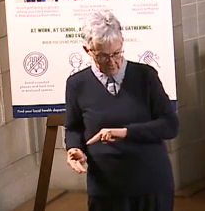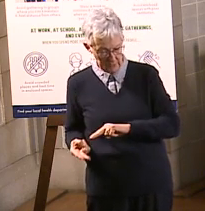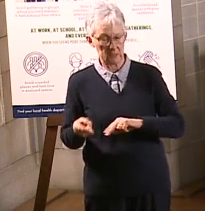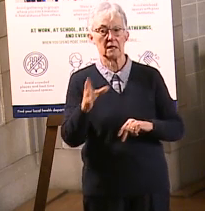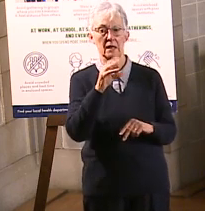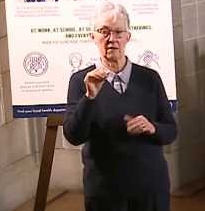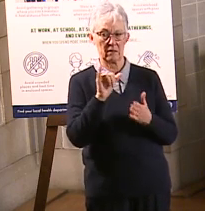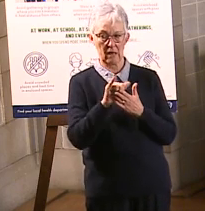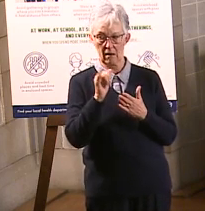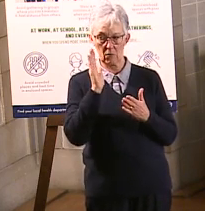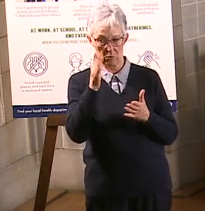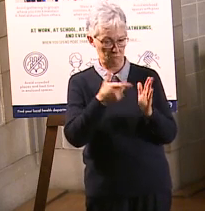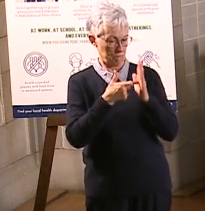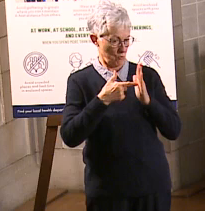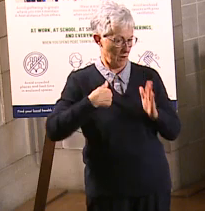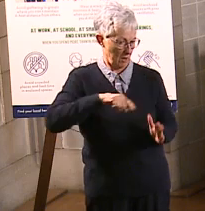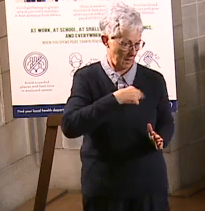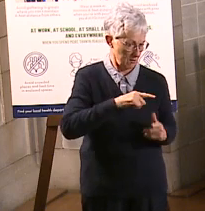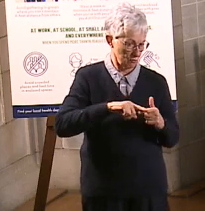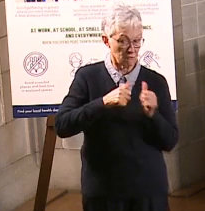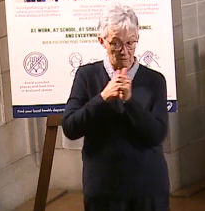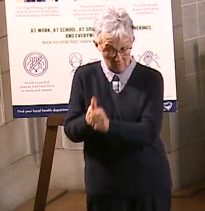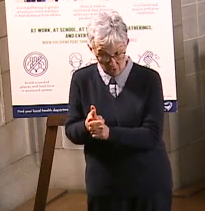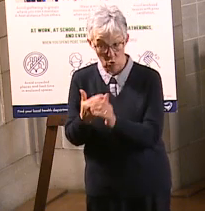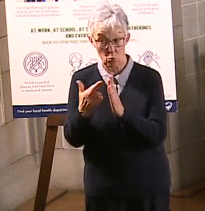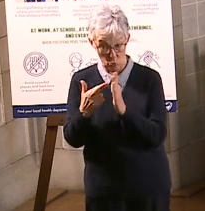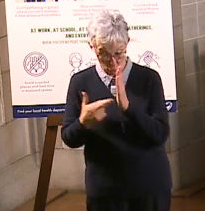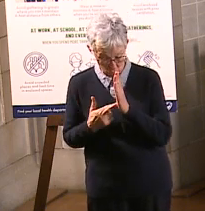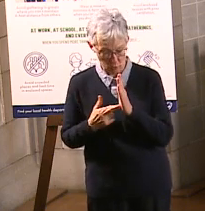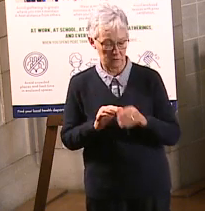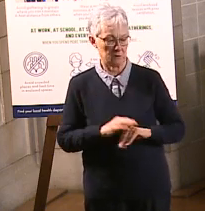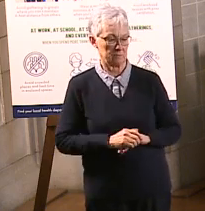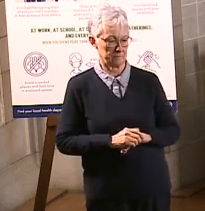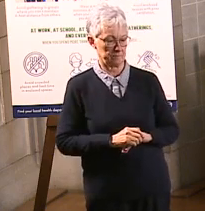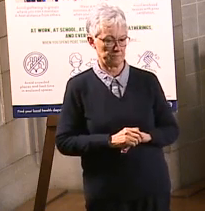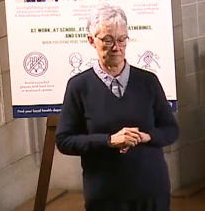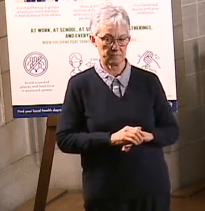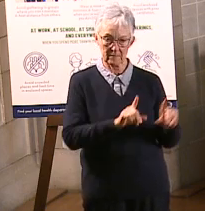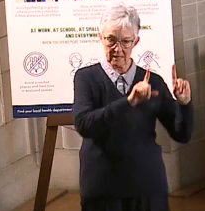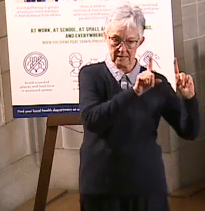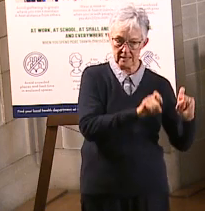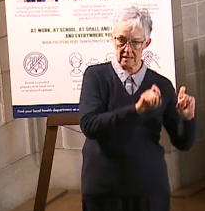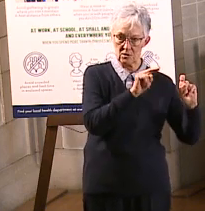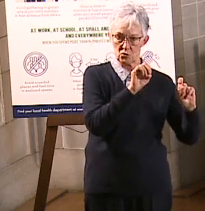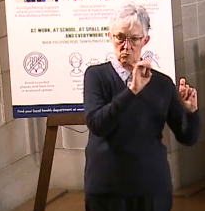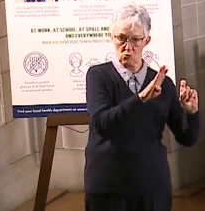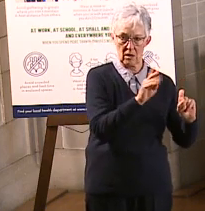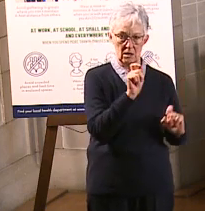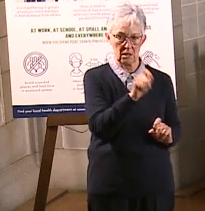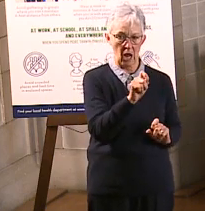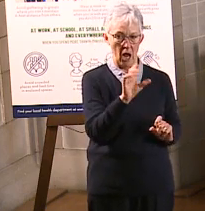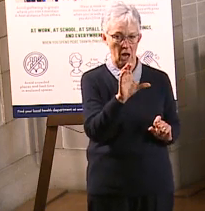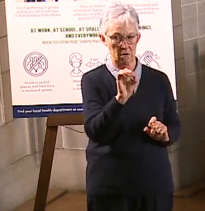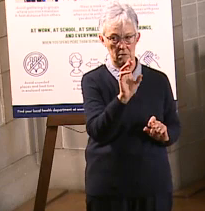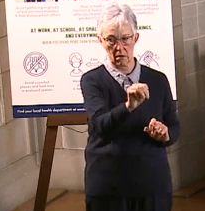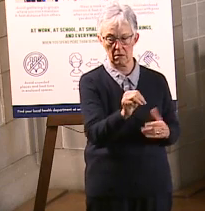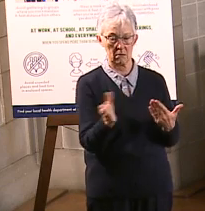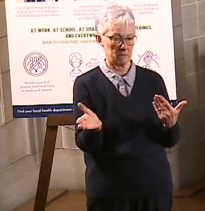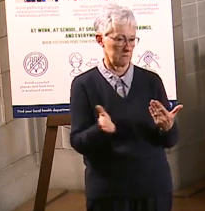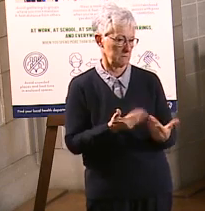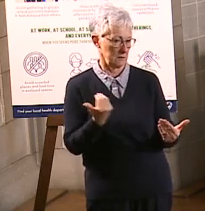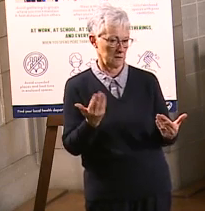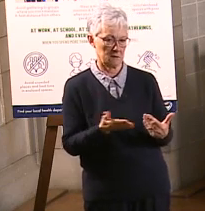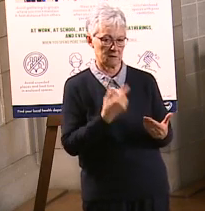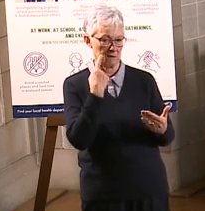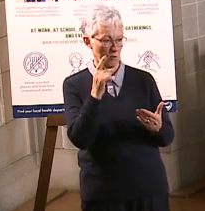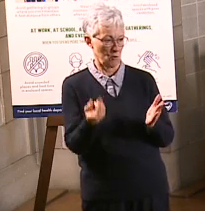still available, testnebraska.com. It's easy to use. Go sign up. You'll be able to